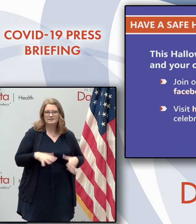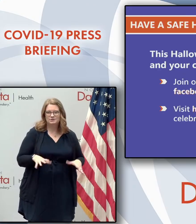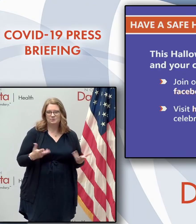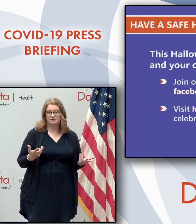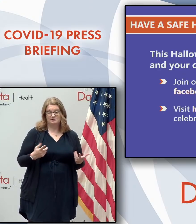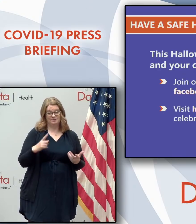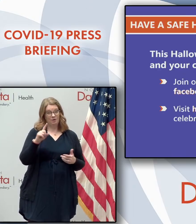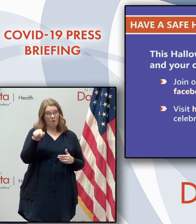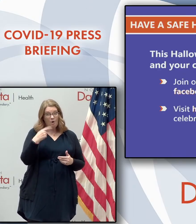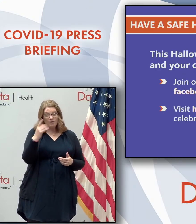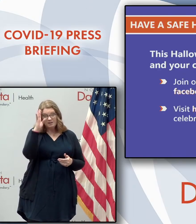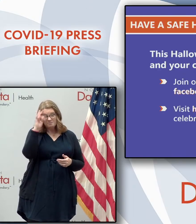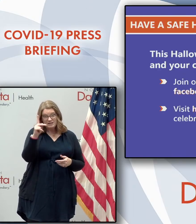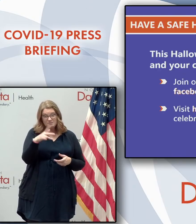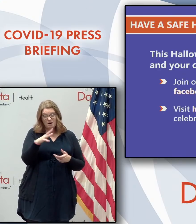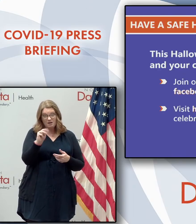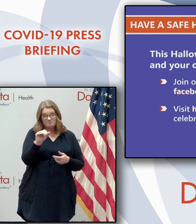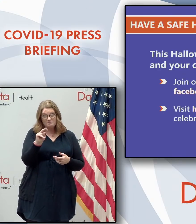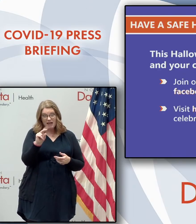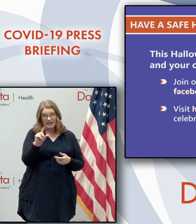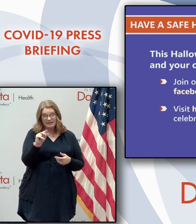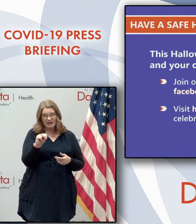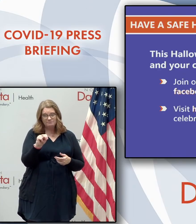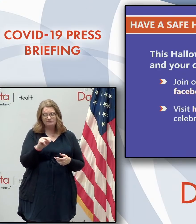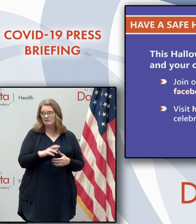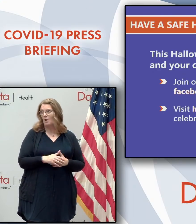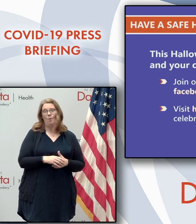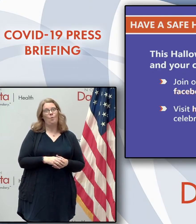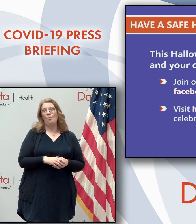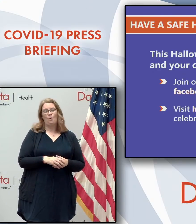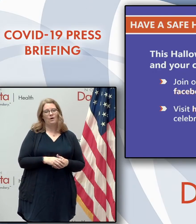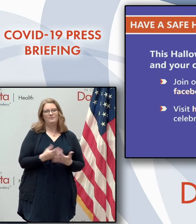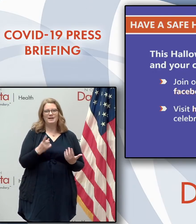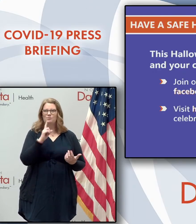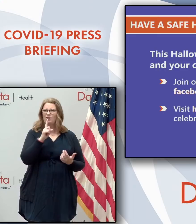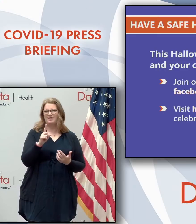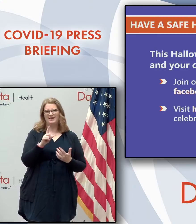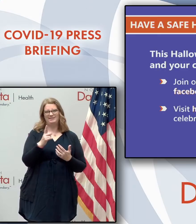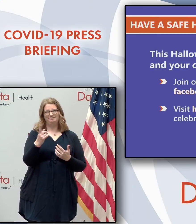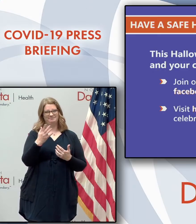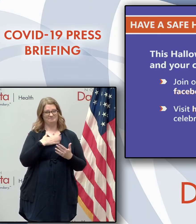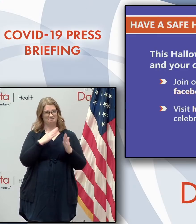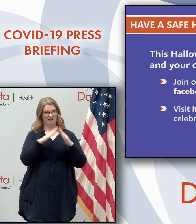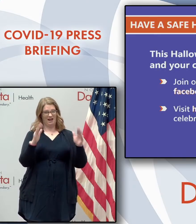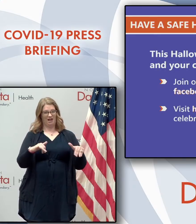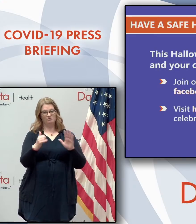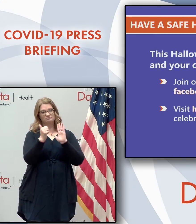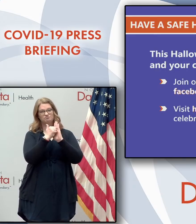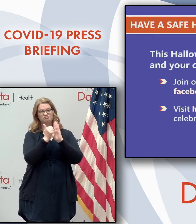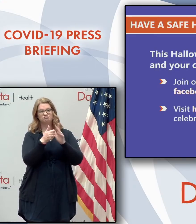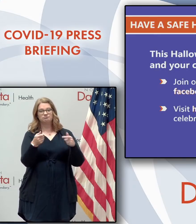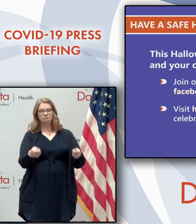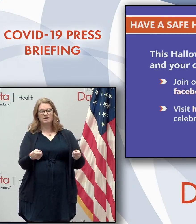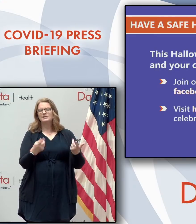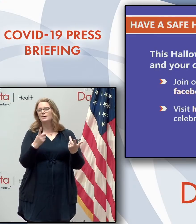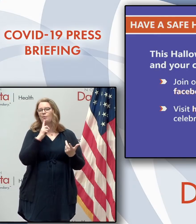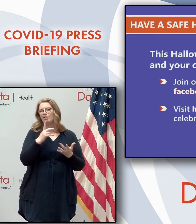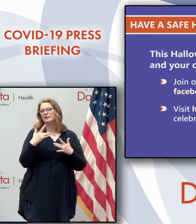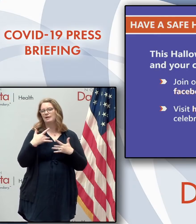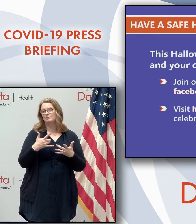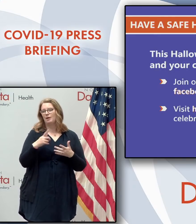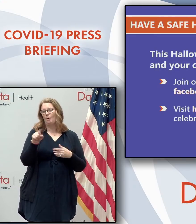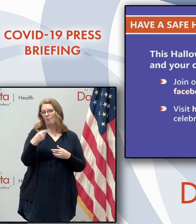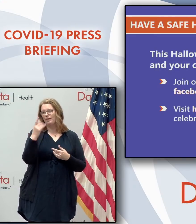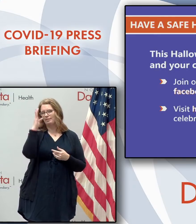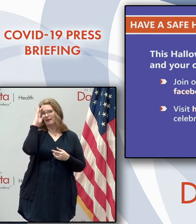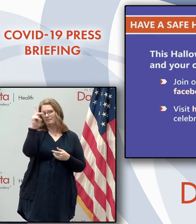from the Bismarck-Mandan area, because trick-or-treating at the residence was probably really more of a metro area experience. But